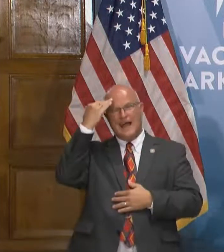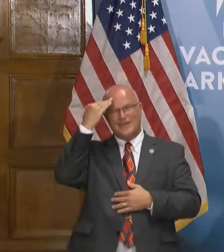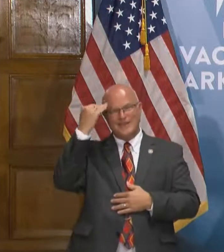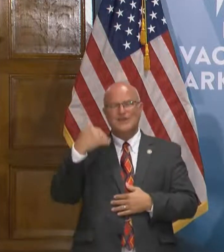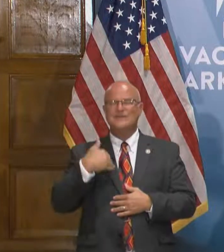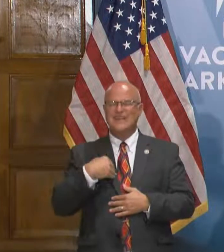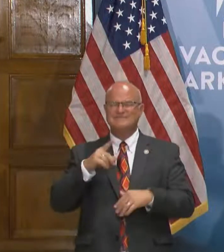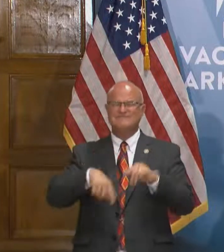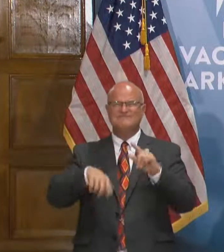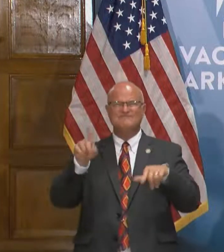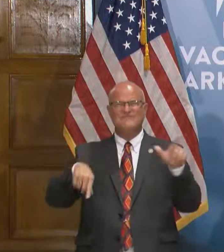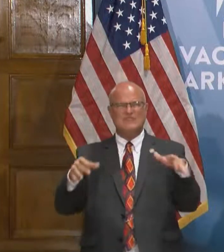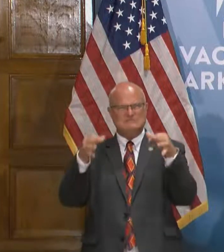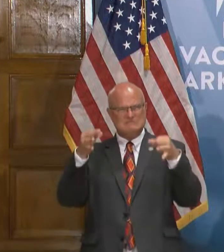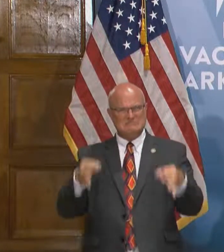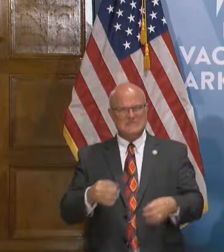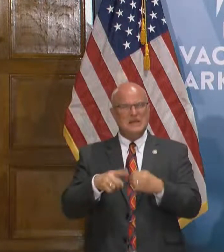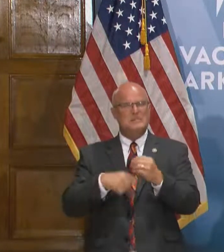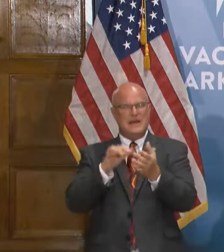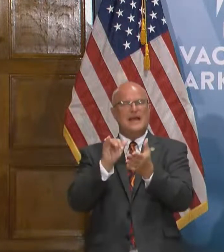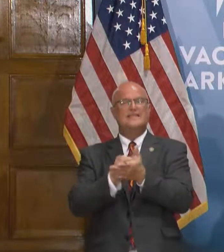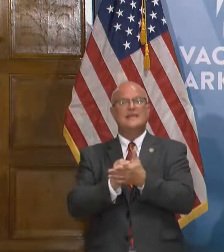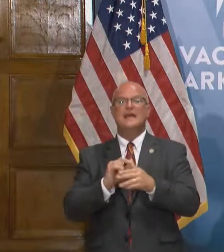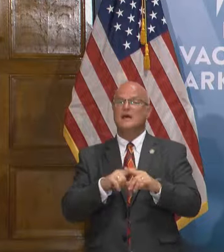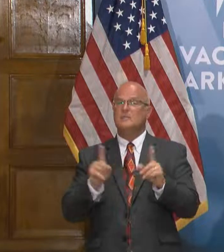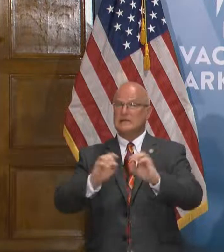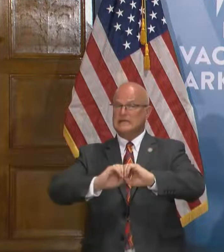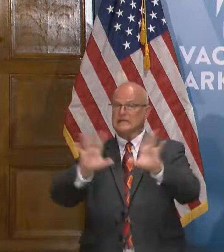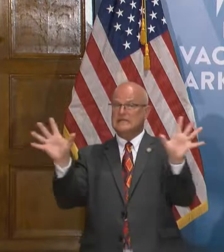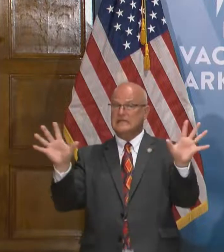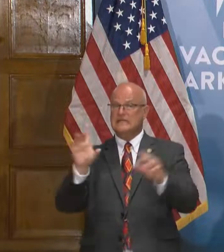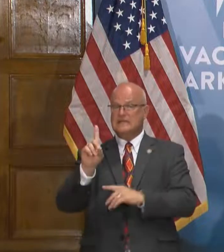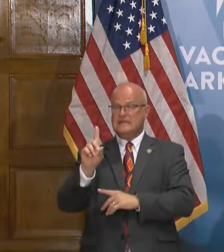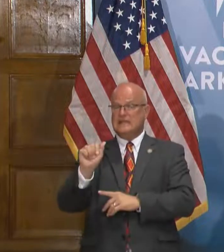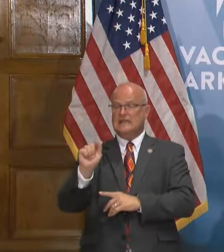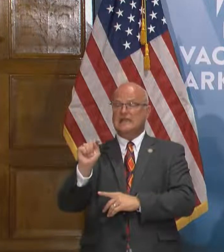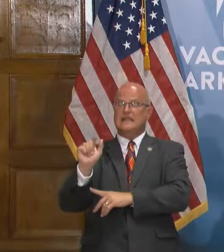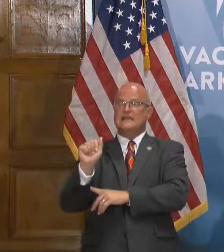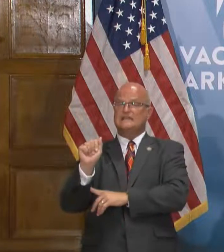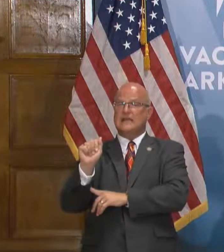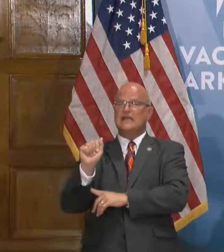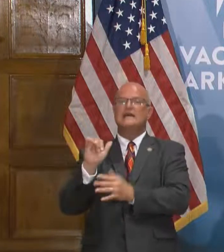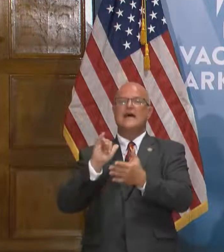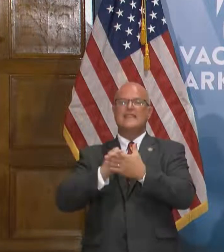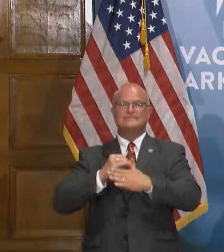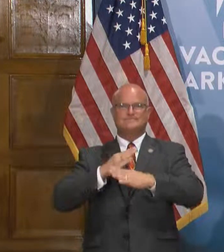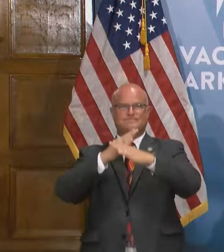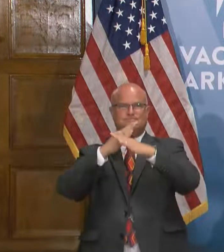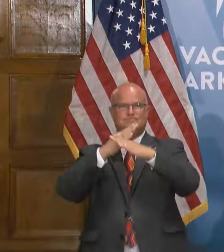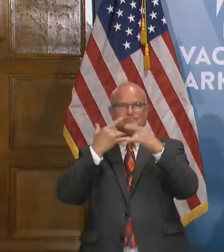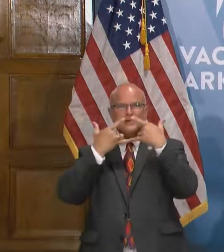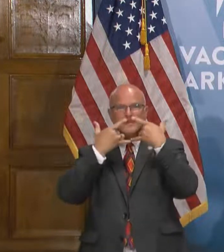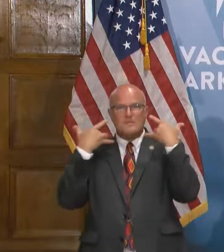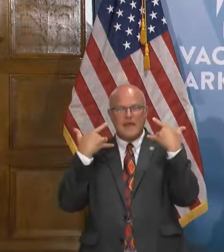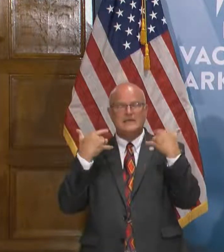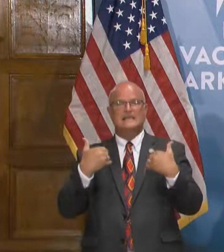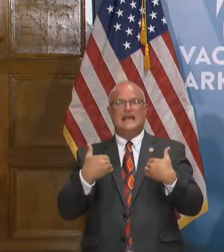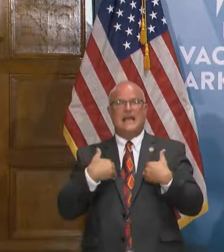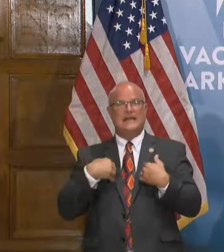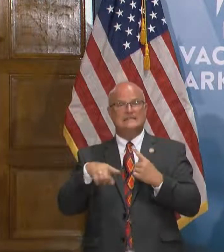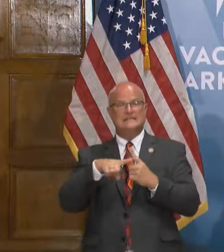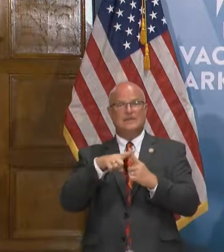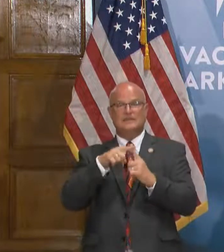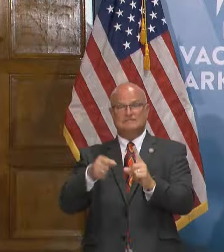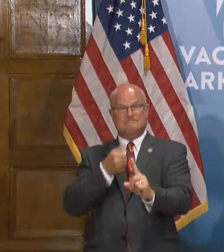had varying decisions made, but clearly from the data, that is a protective measure that has a